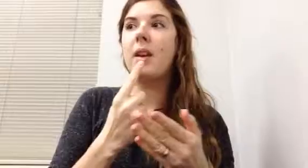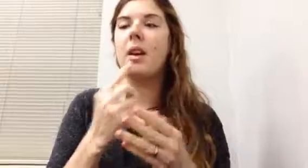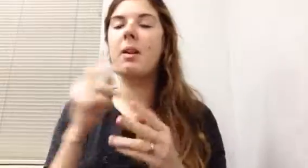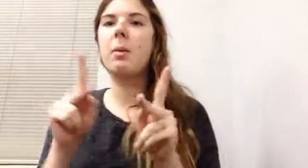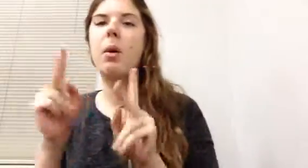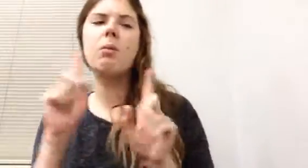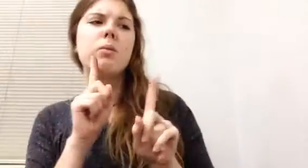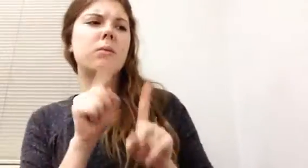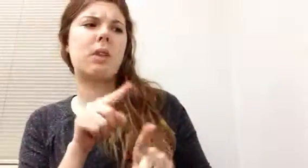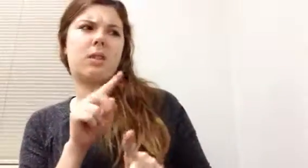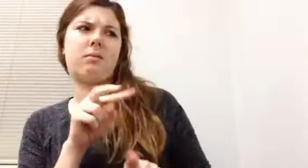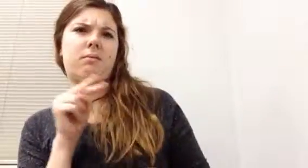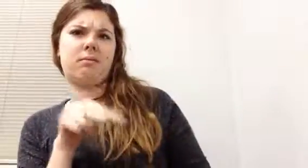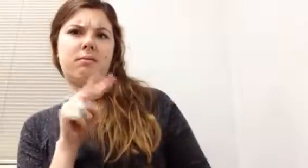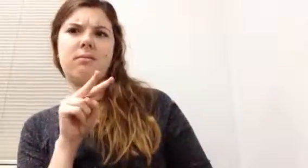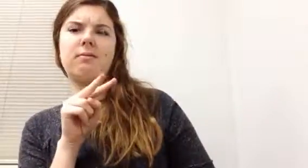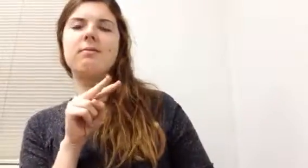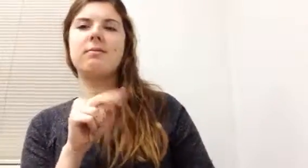it. Demographics look at numerical rates.